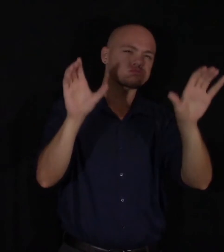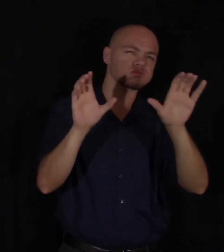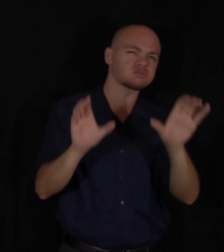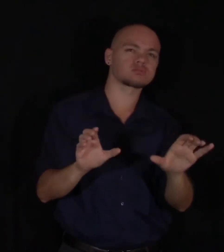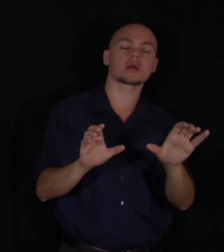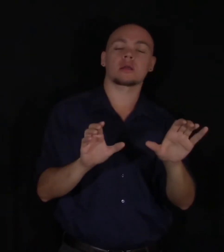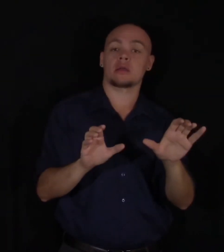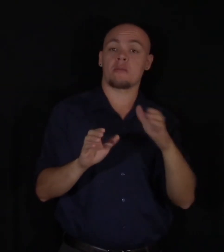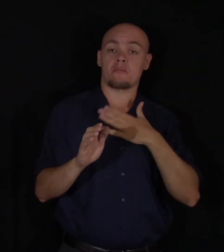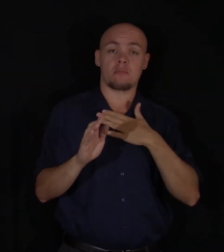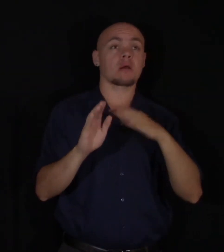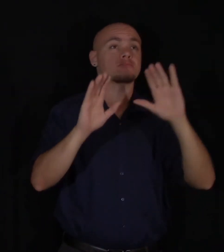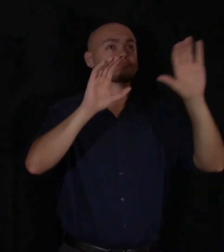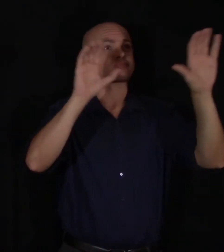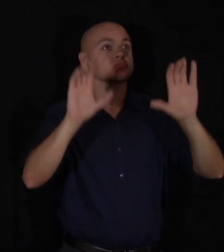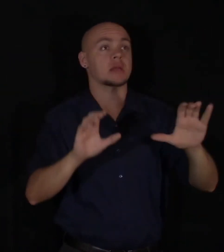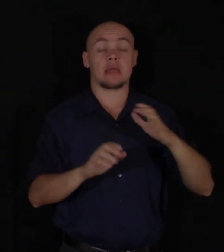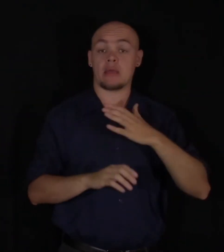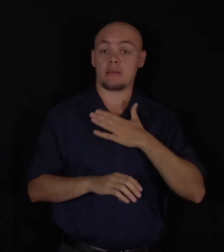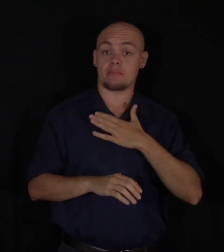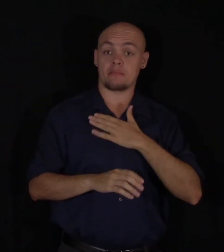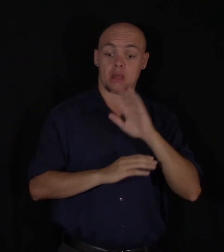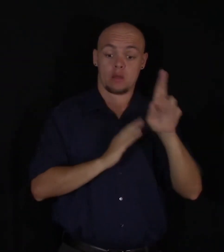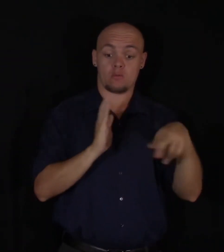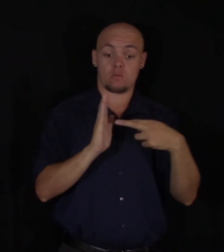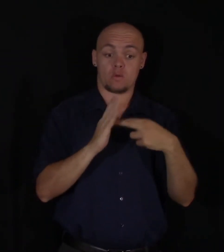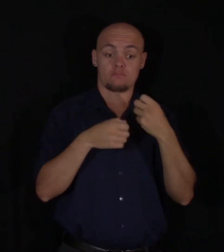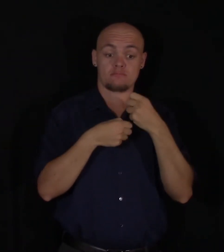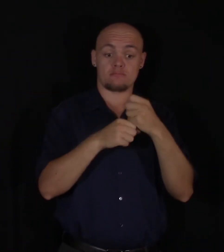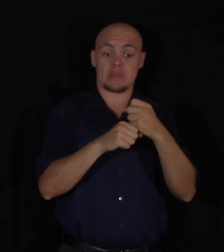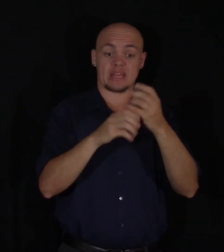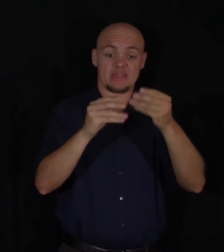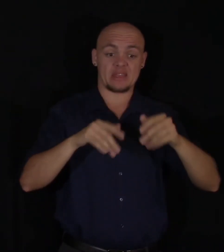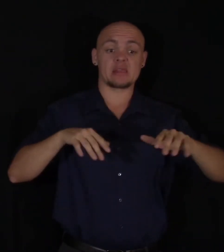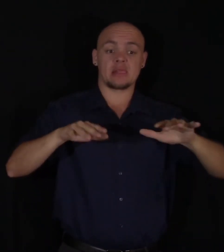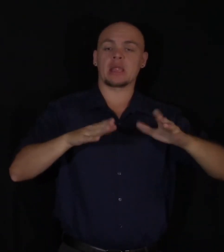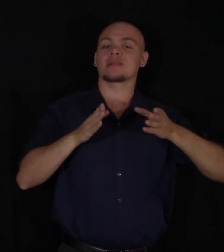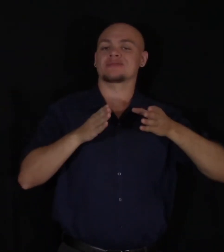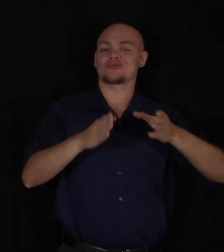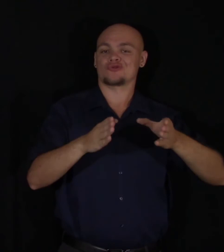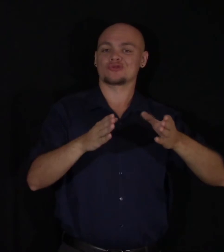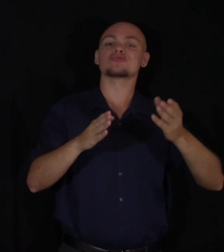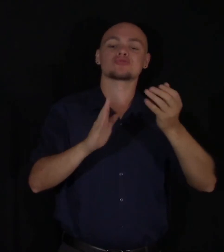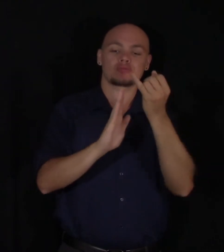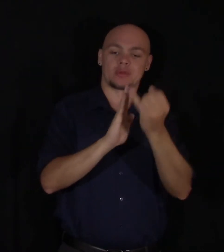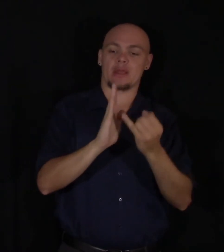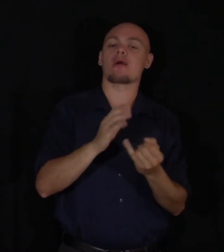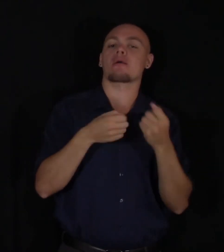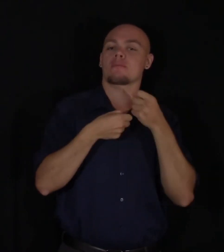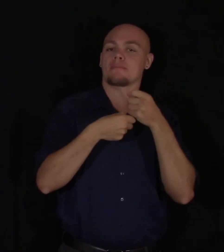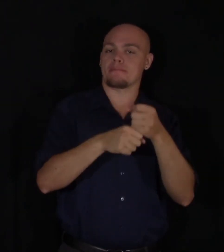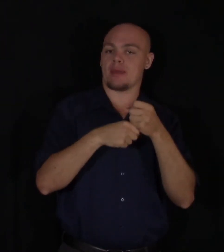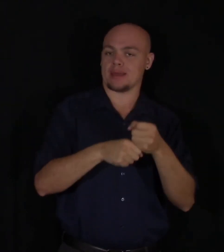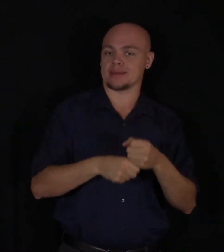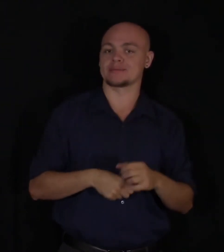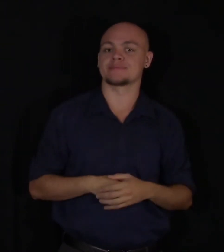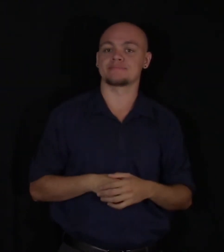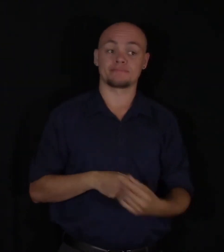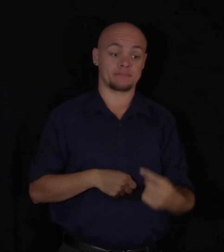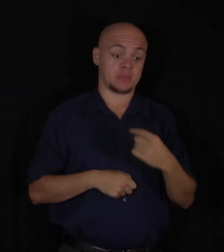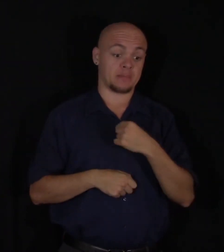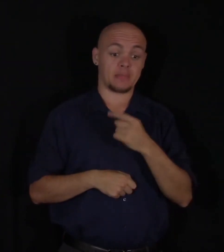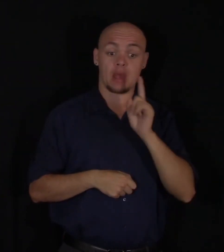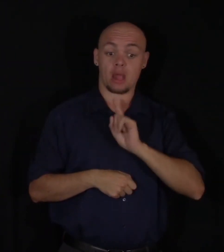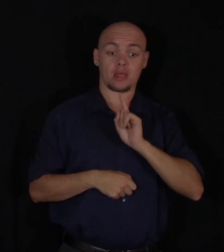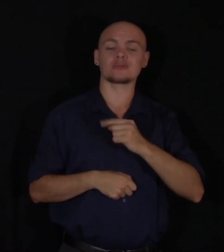so, simultaneously playing my part in recreating the lens of street art. I've always known that I'm not entirely